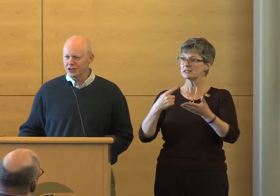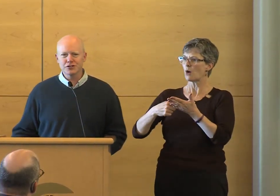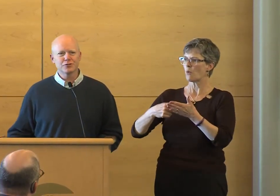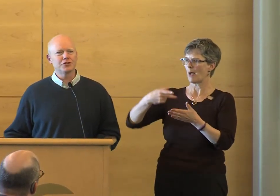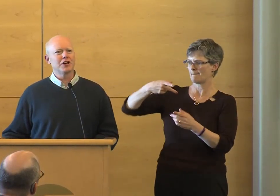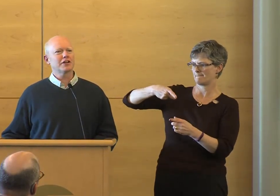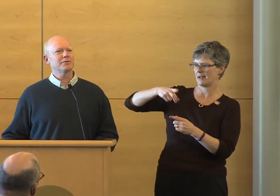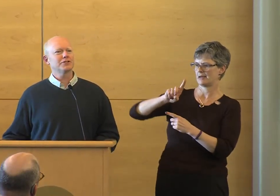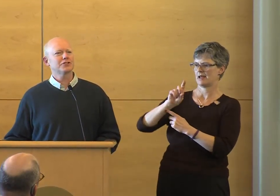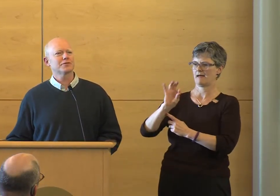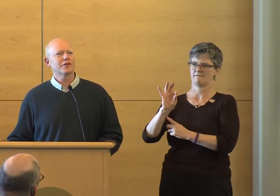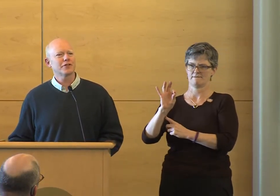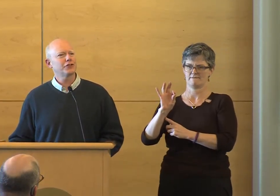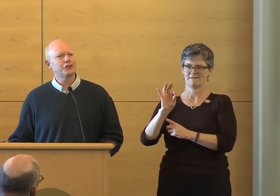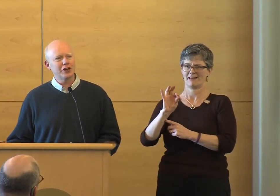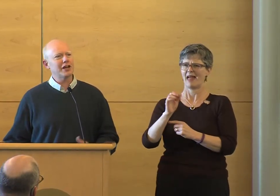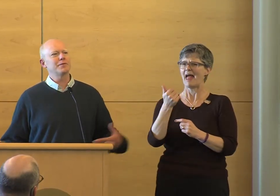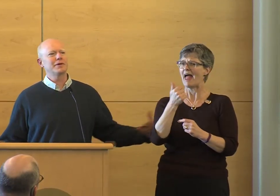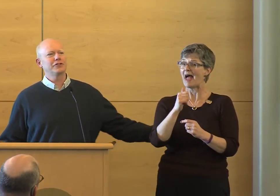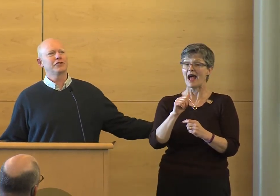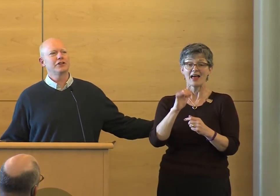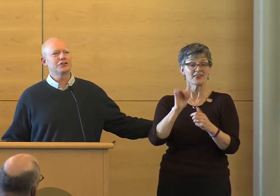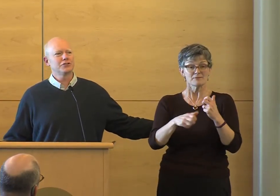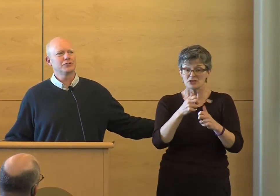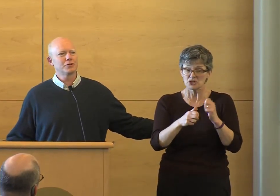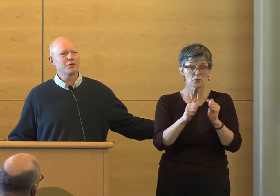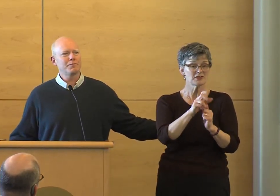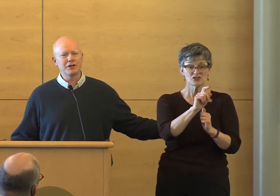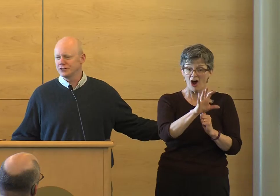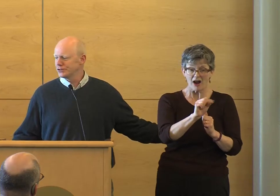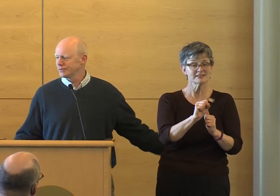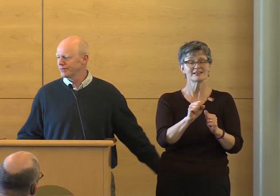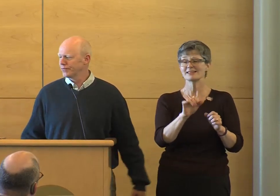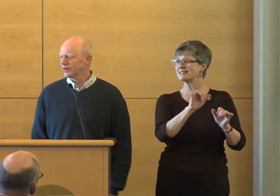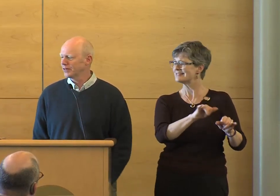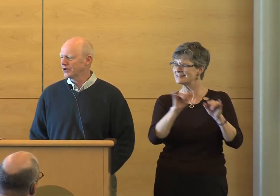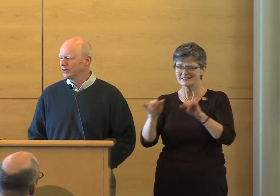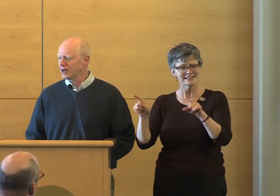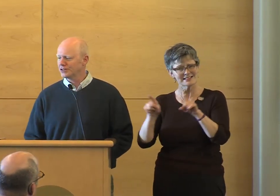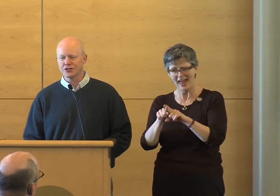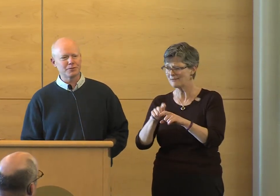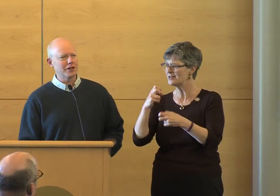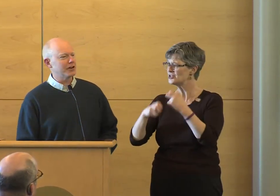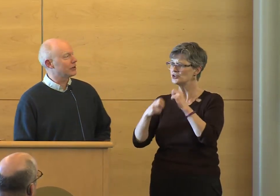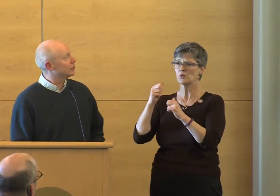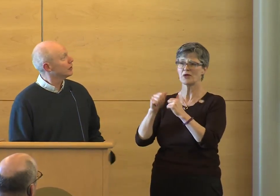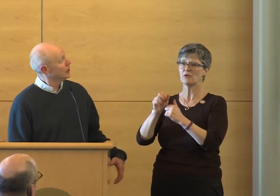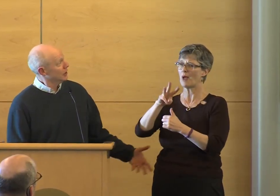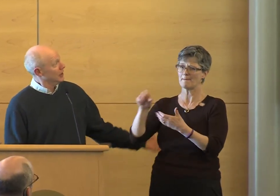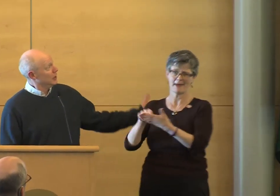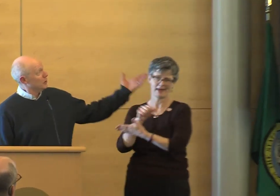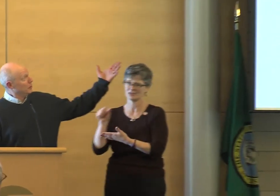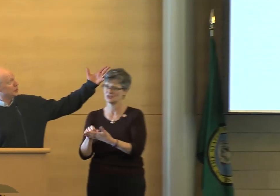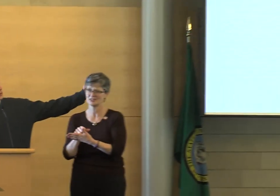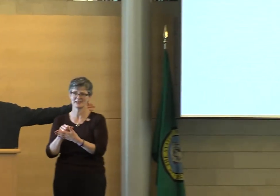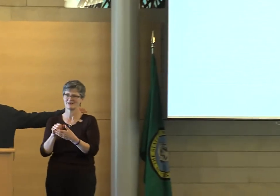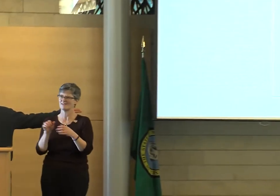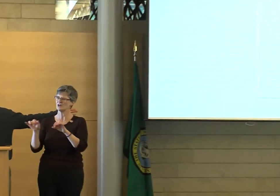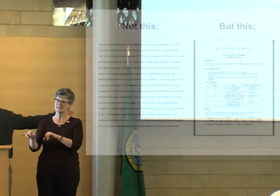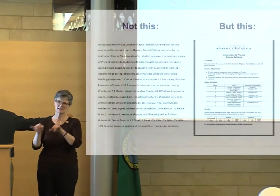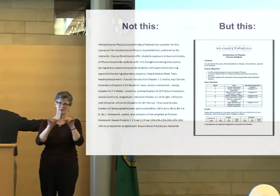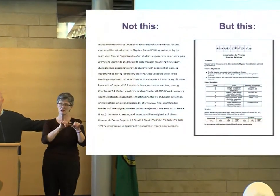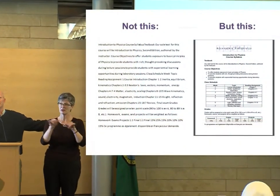So, there's that other piece of the message, which is the details that people sometimes overlook. Okay, let's